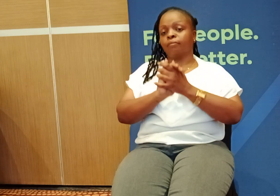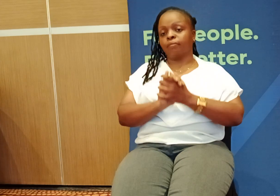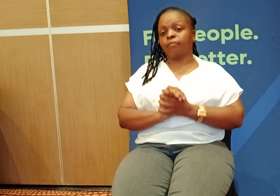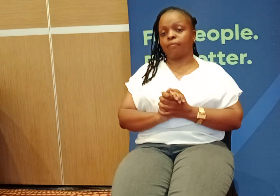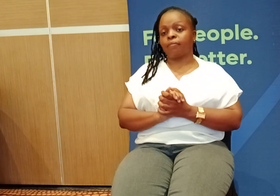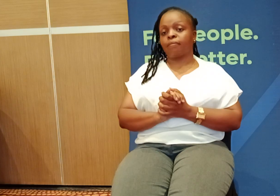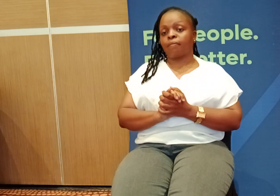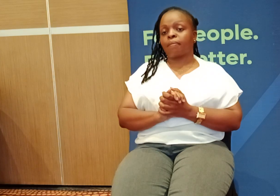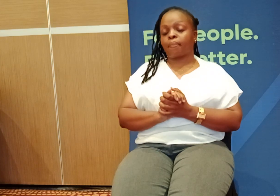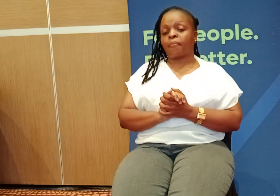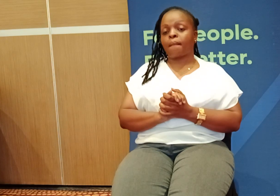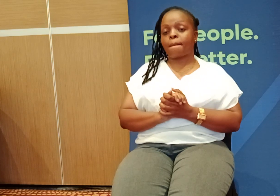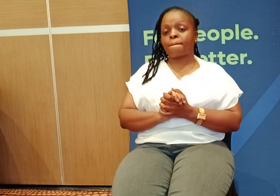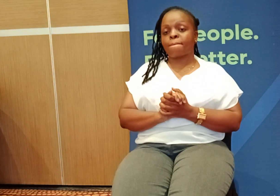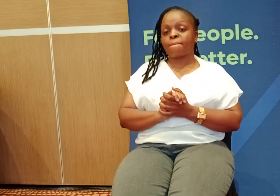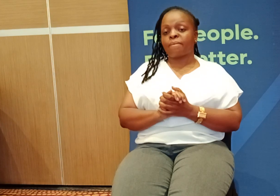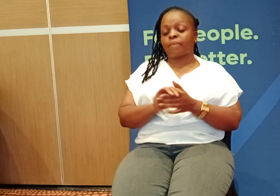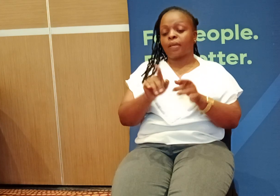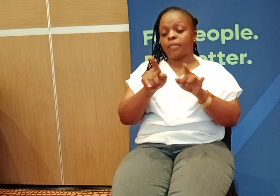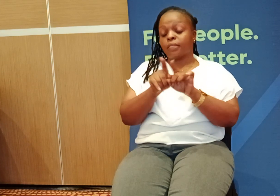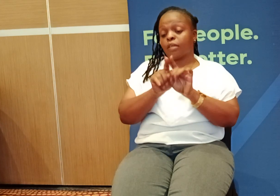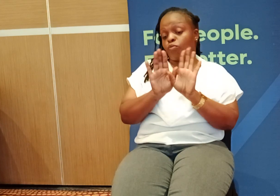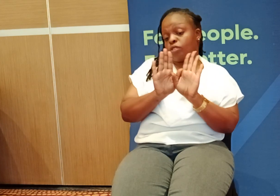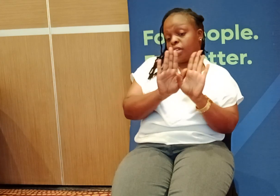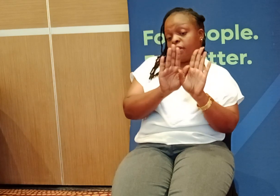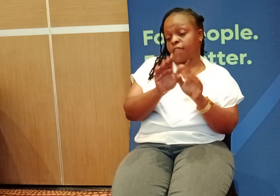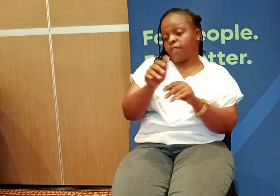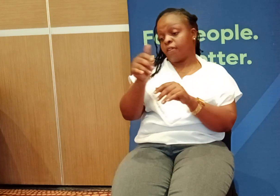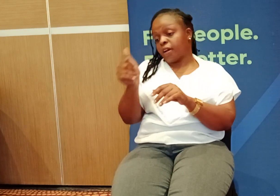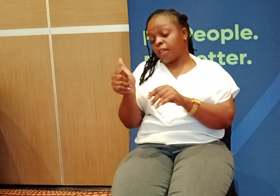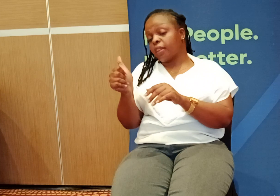I will leave the rest because they'll be available,